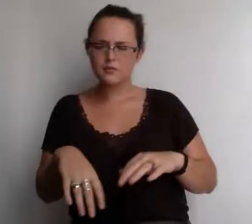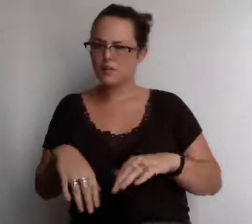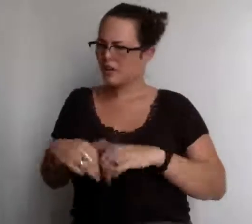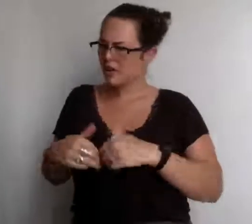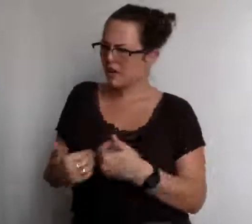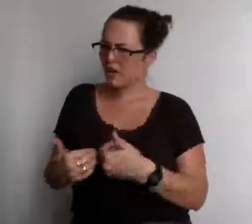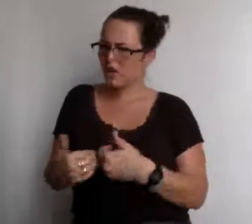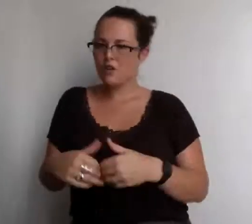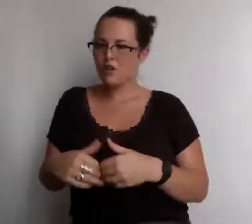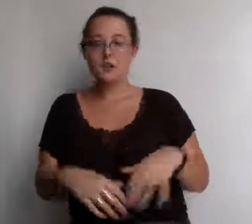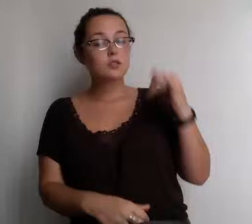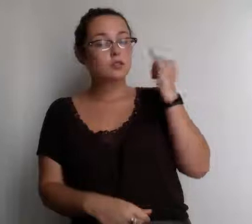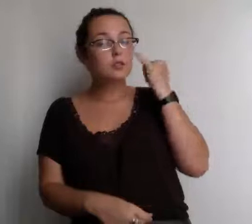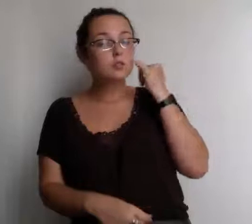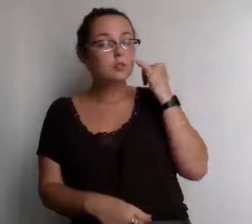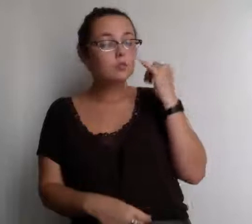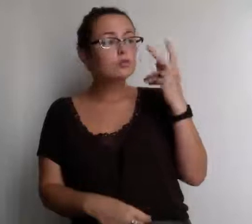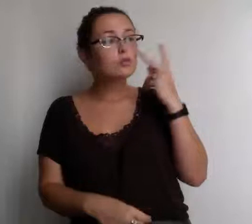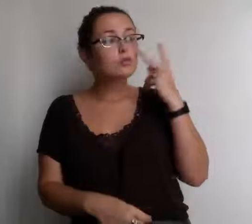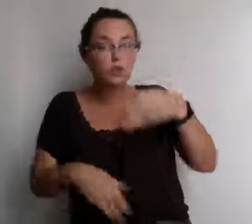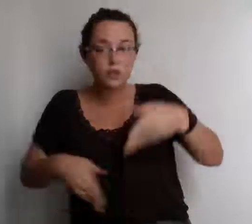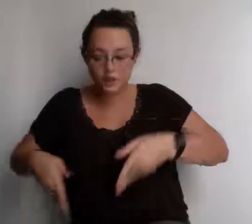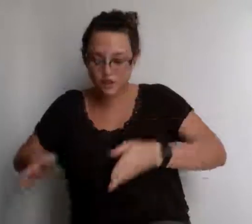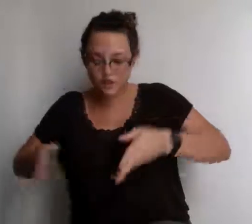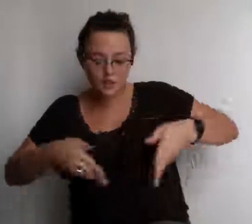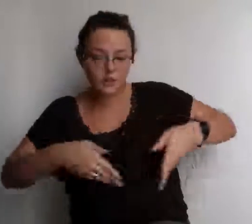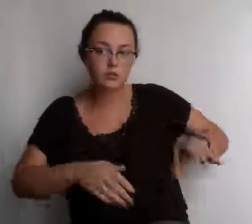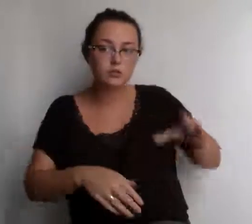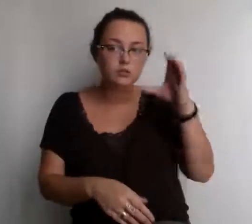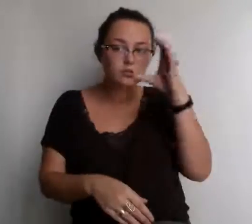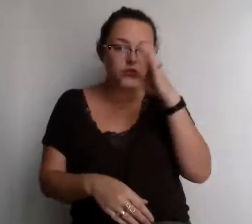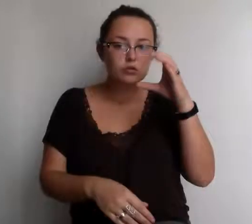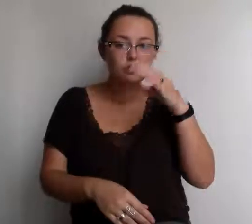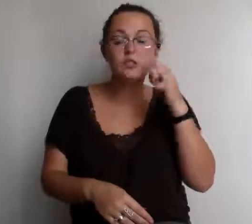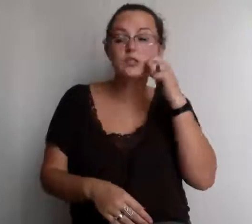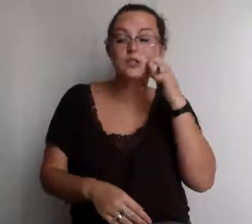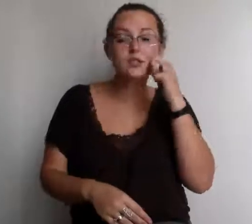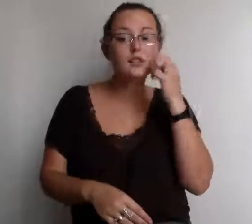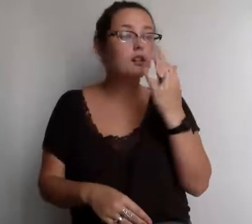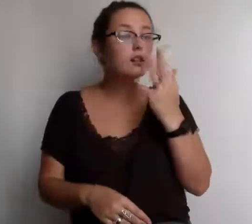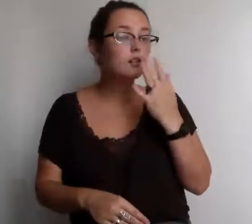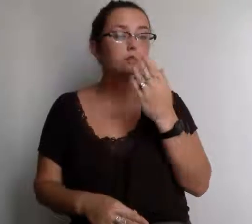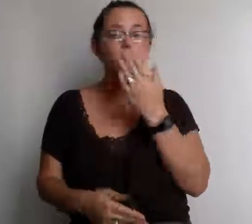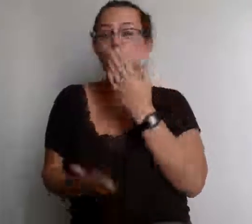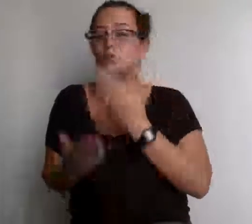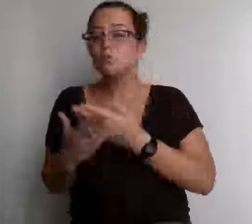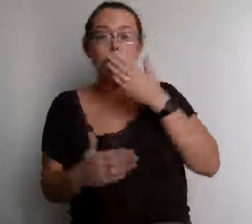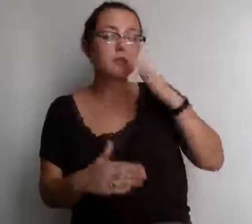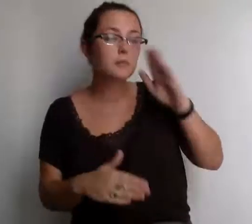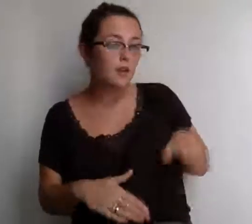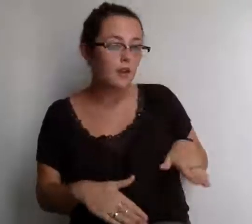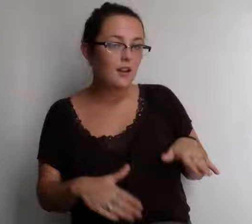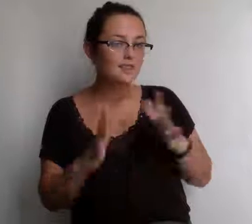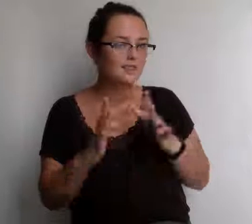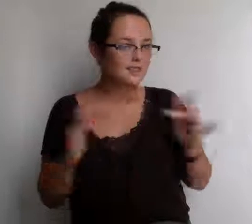Well, let's say when you're assessing legs, you're examining the parts of the skin, the color and condition of the legs, and at the same time, you can be assessing the